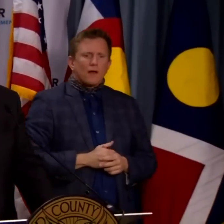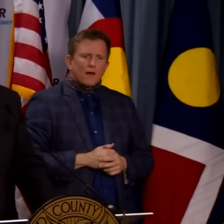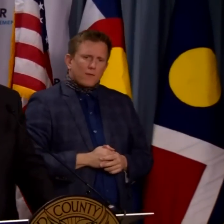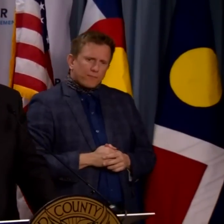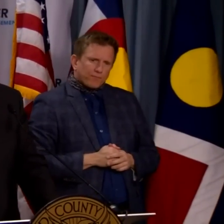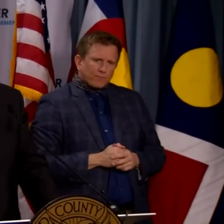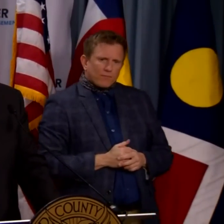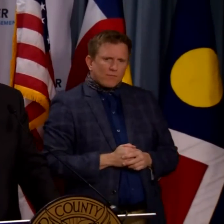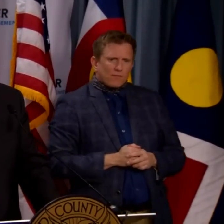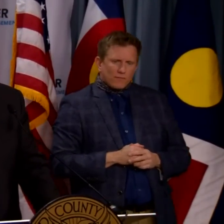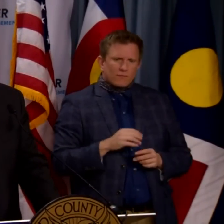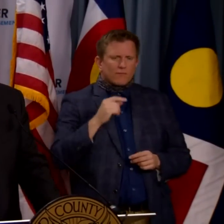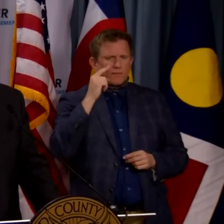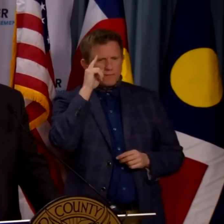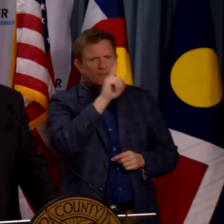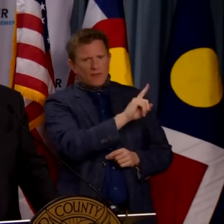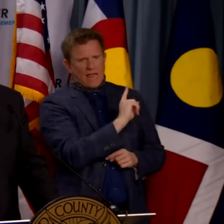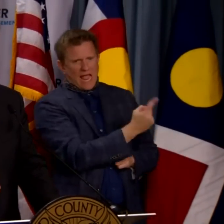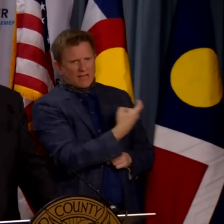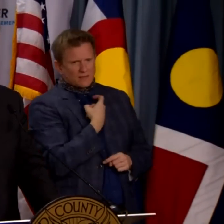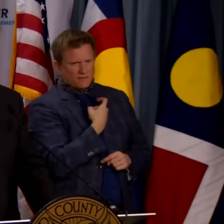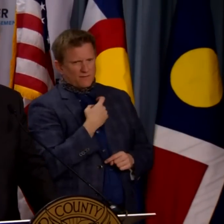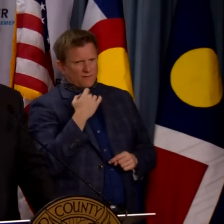positives? Yeah, good question.